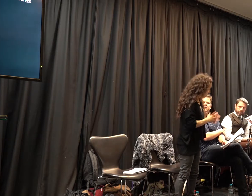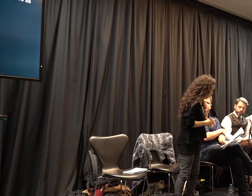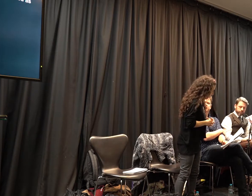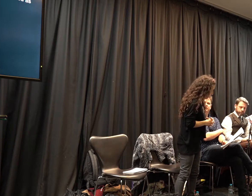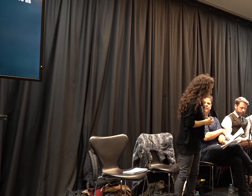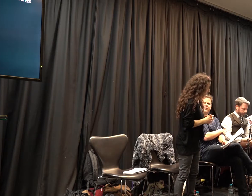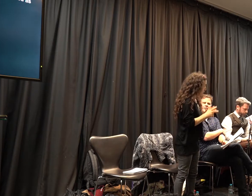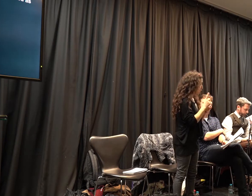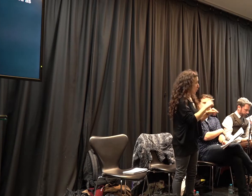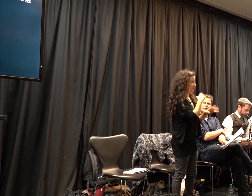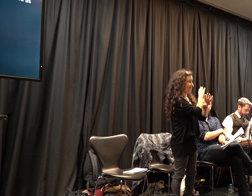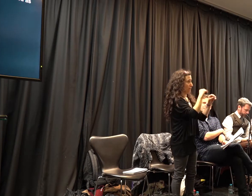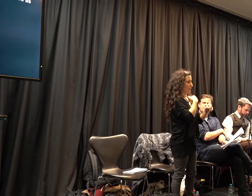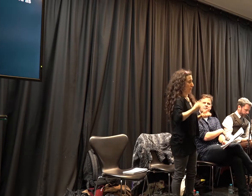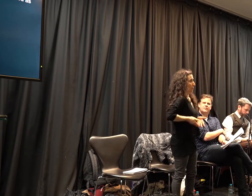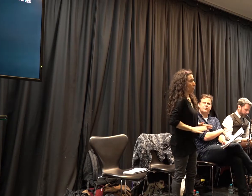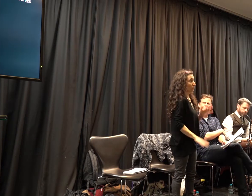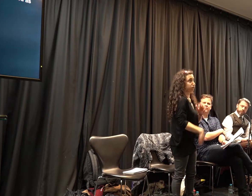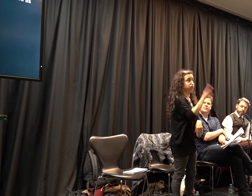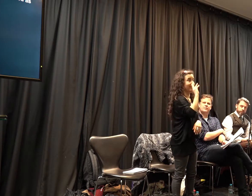3 co-founders of Definitely Theatre.